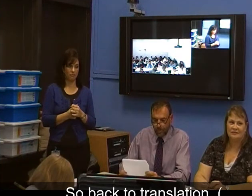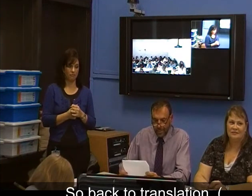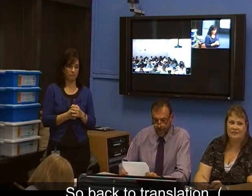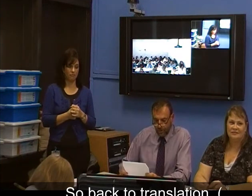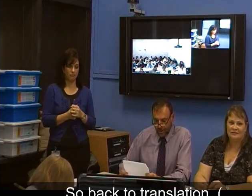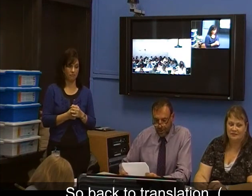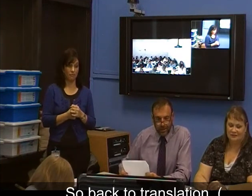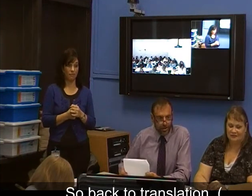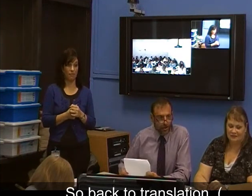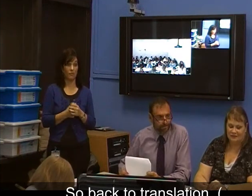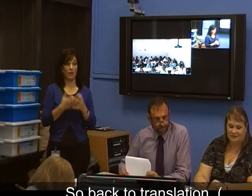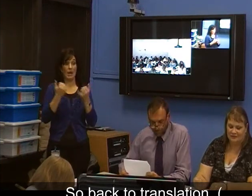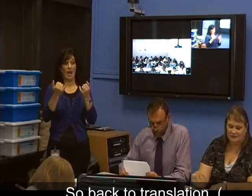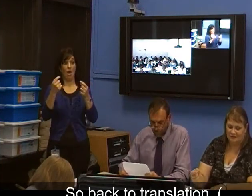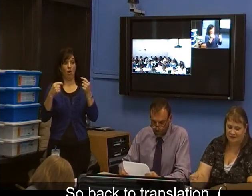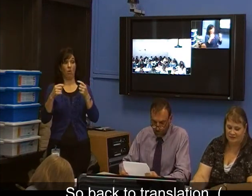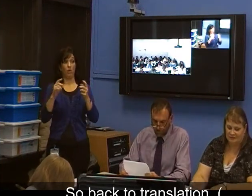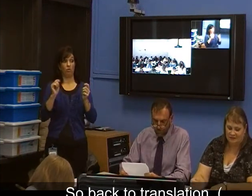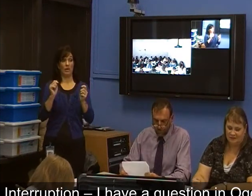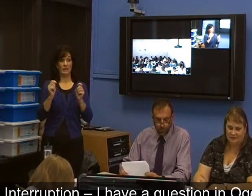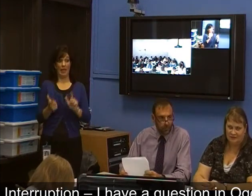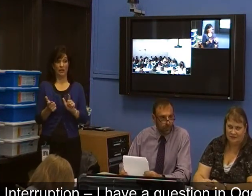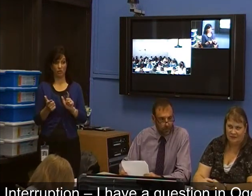So back to translation.